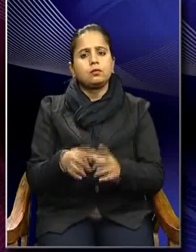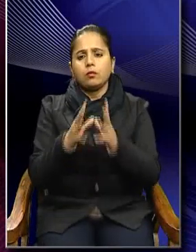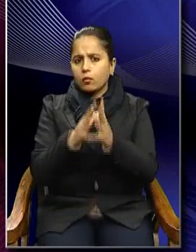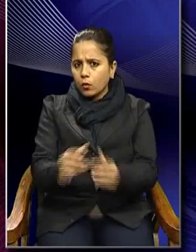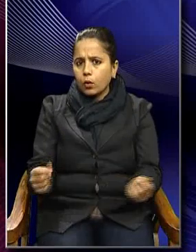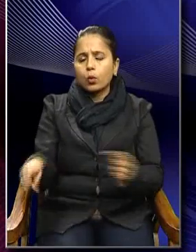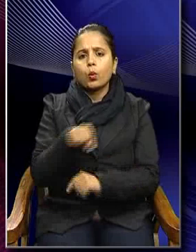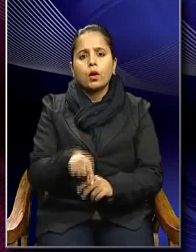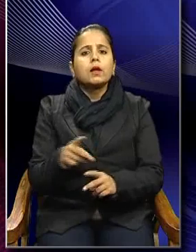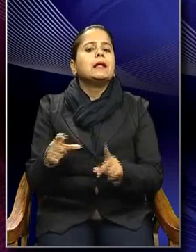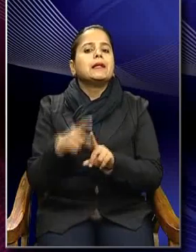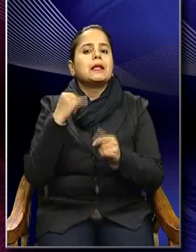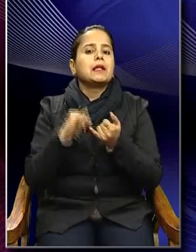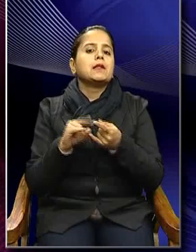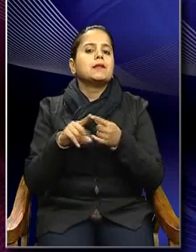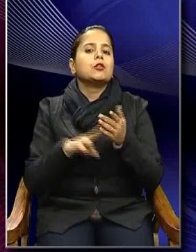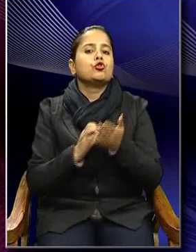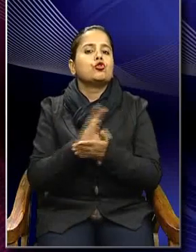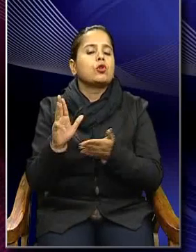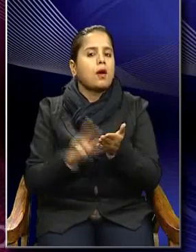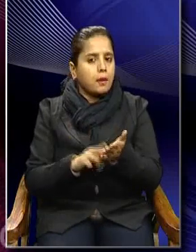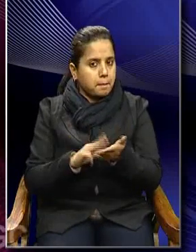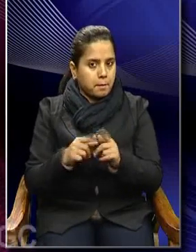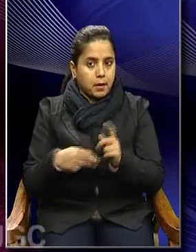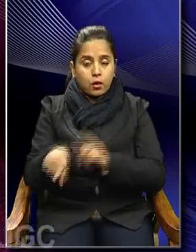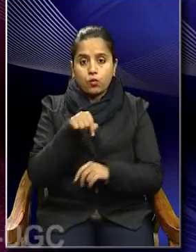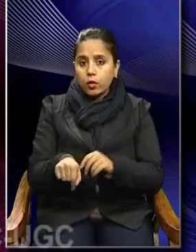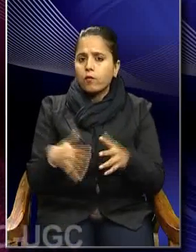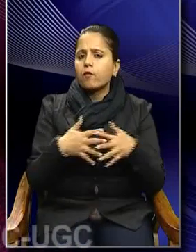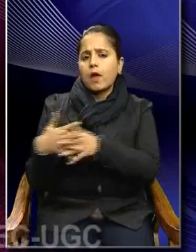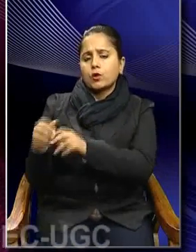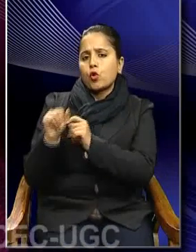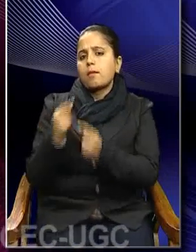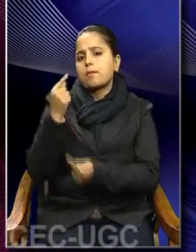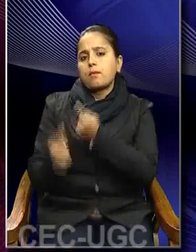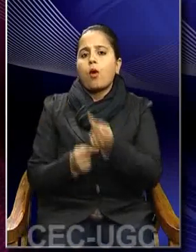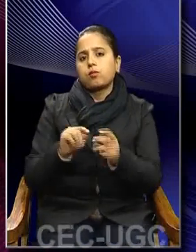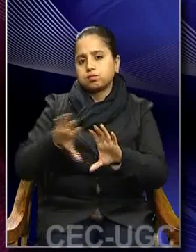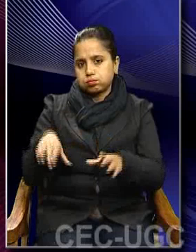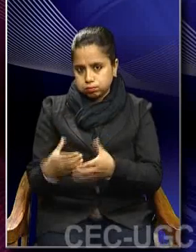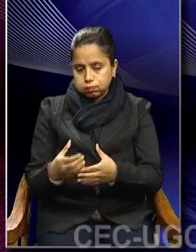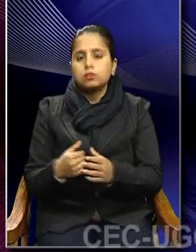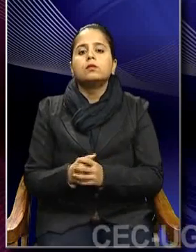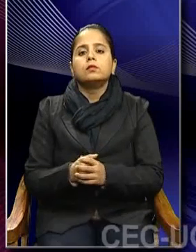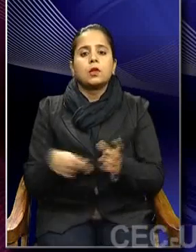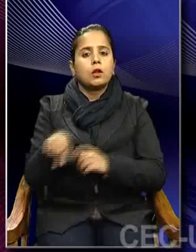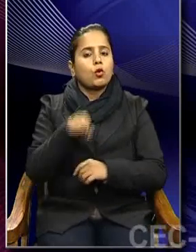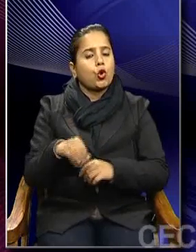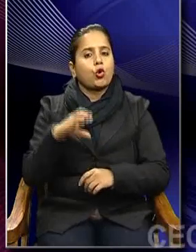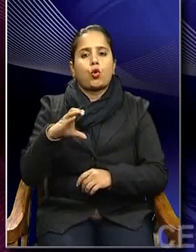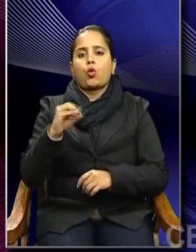disillusionment and disenchantment with Western brand of politics amongst the